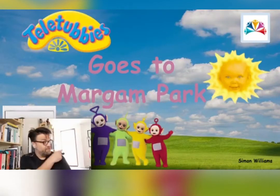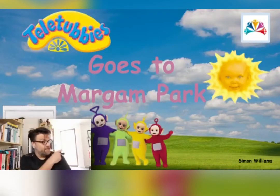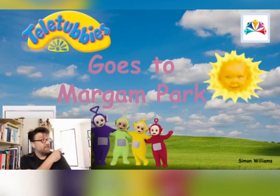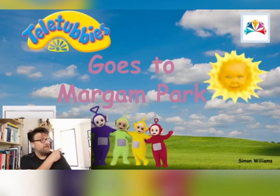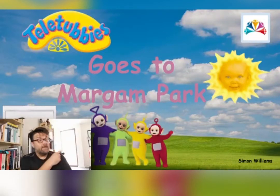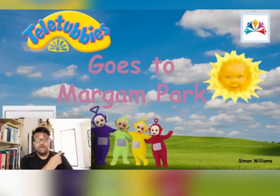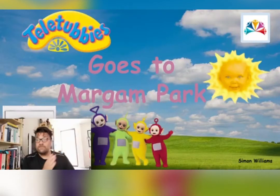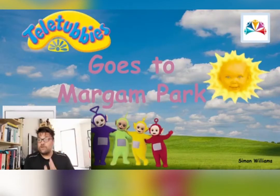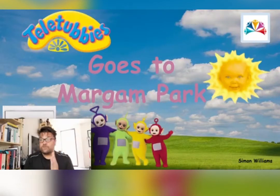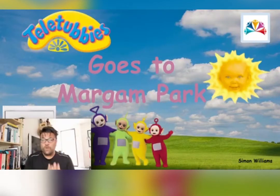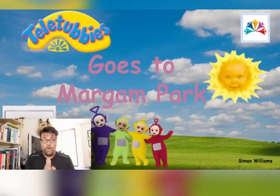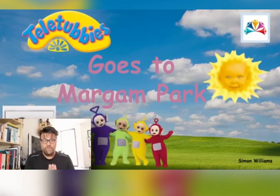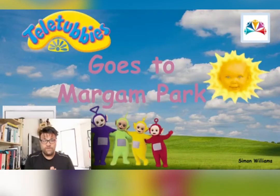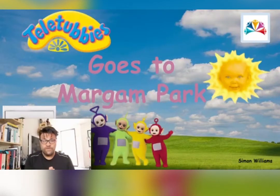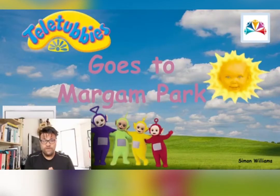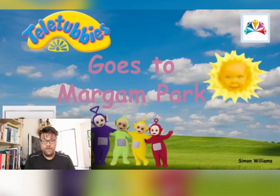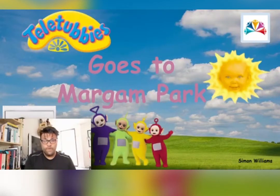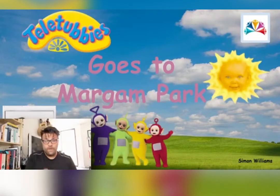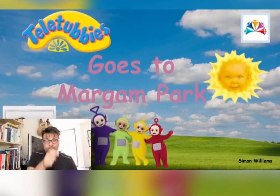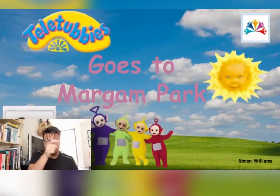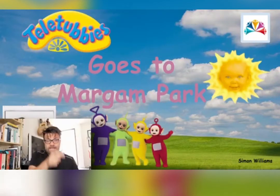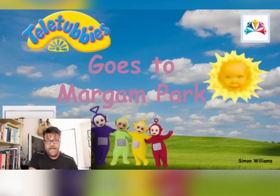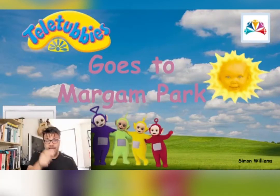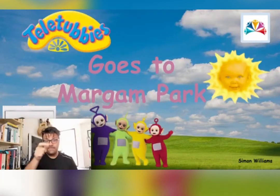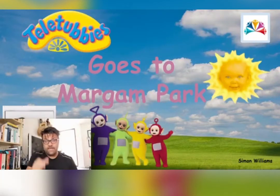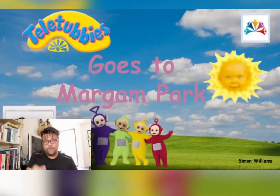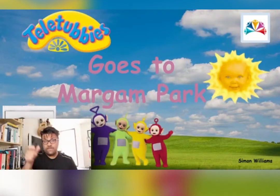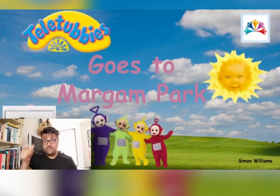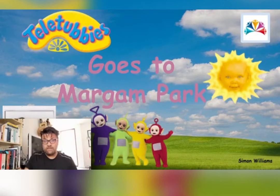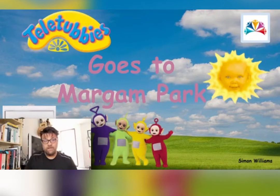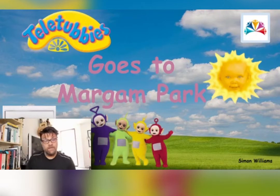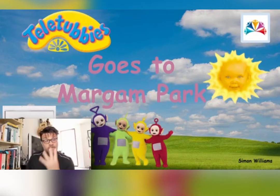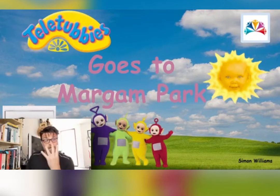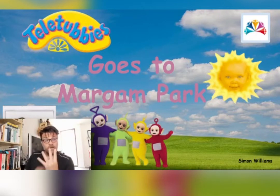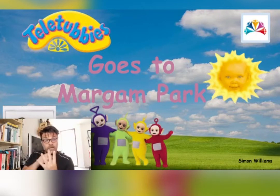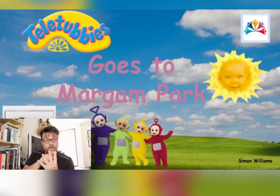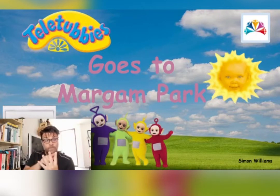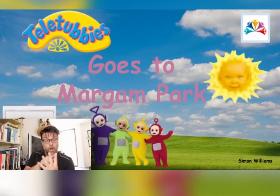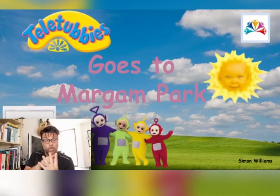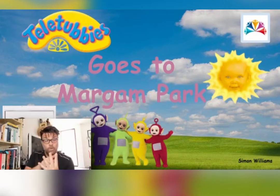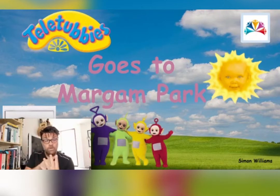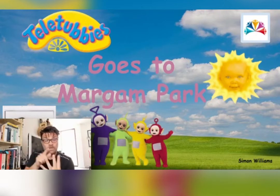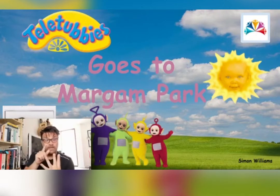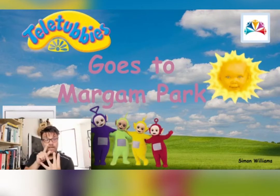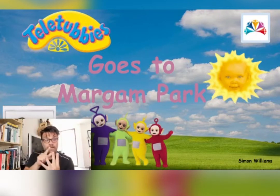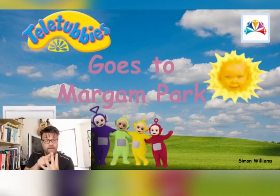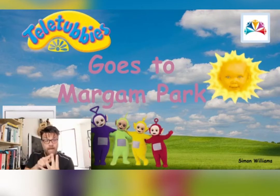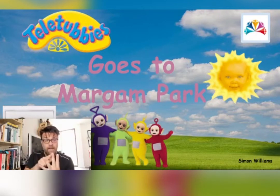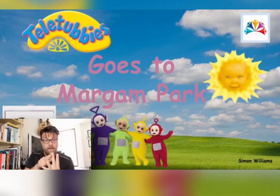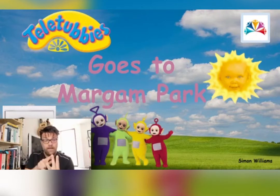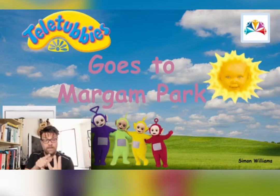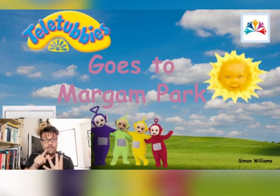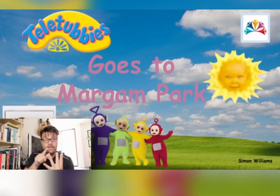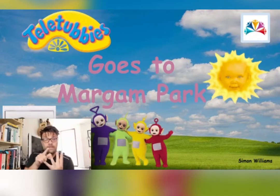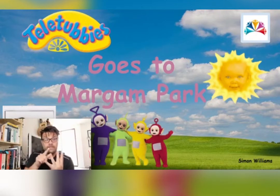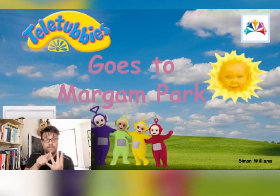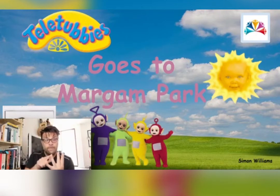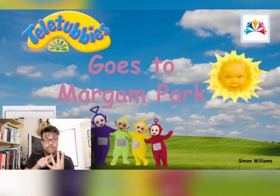This is the story about the Teletubbies, Poe, Lala,